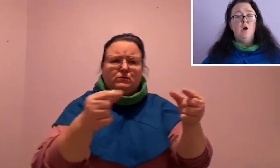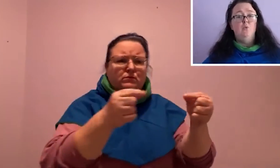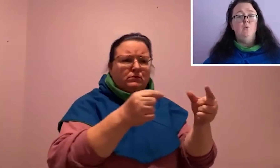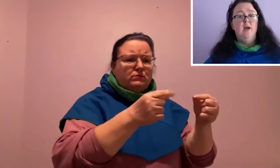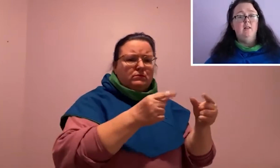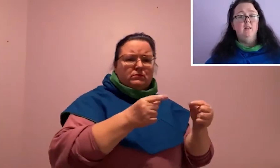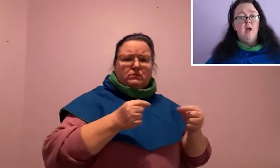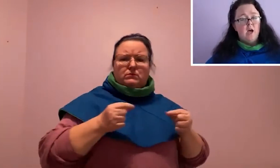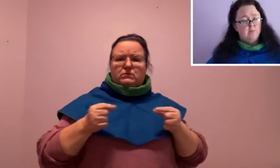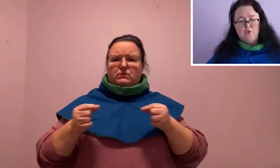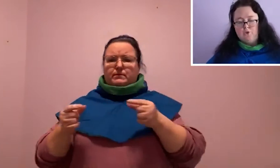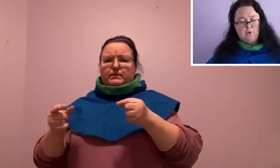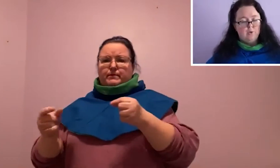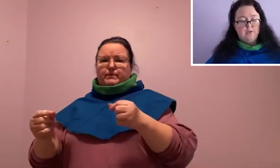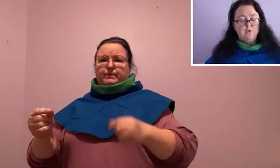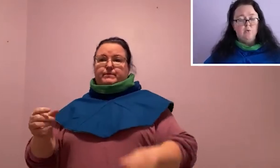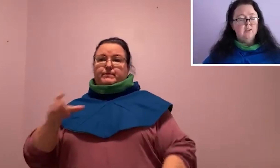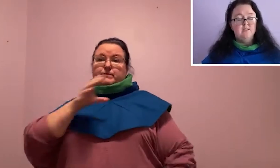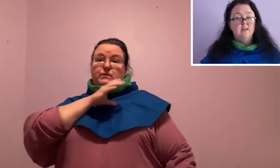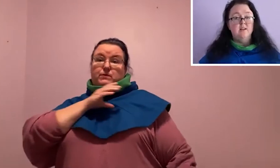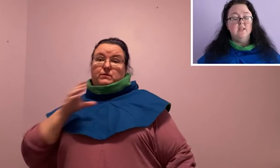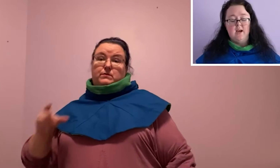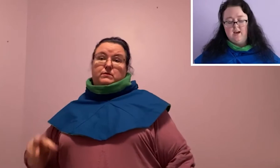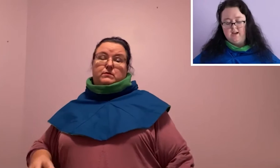draw well. I'm sure it was not I.